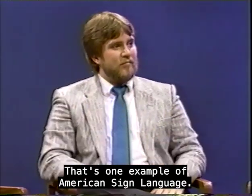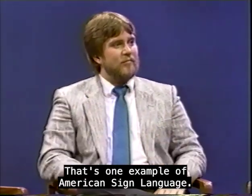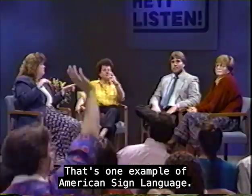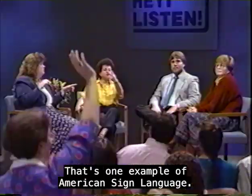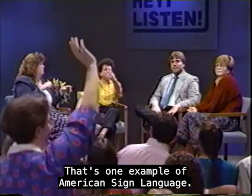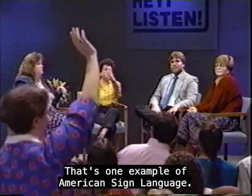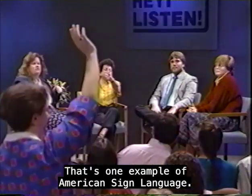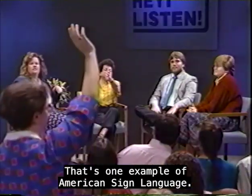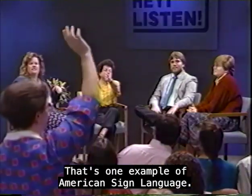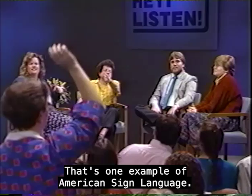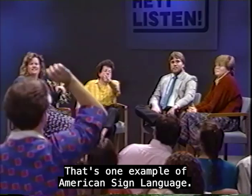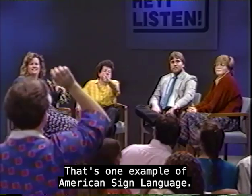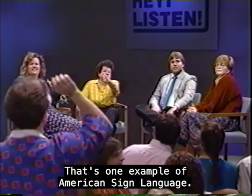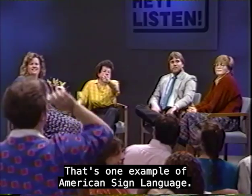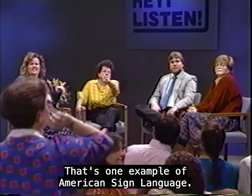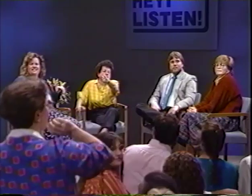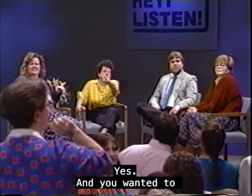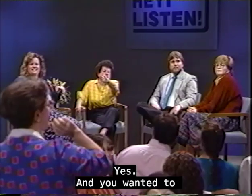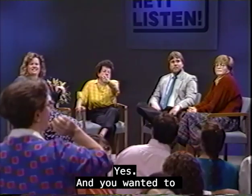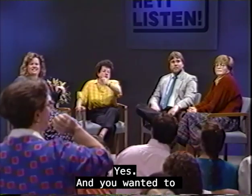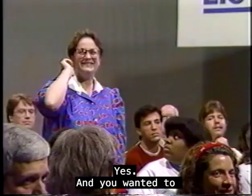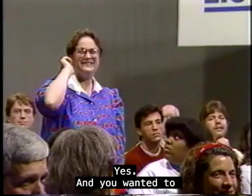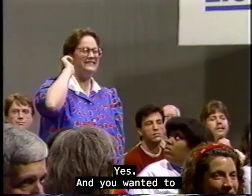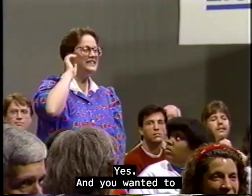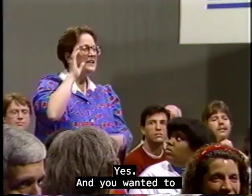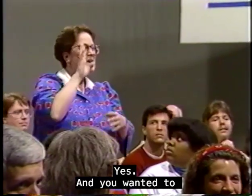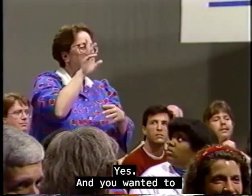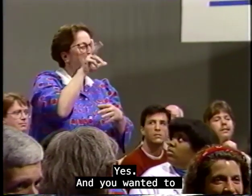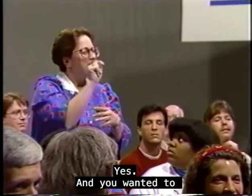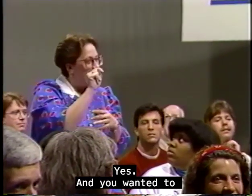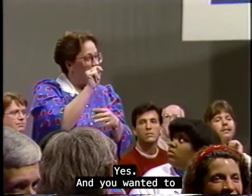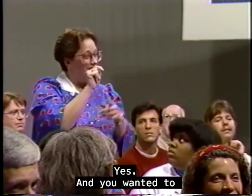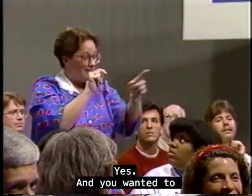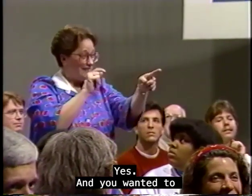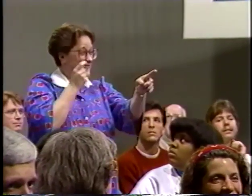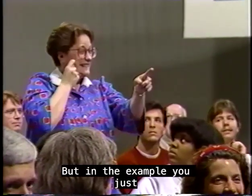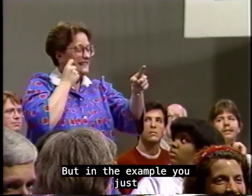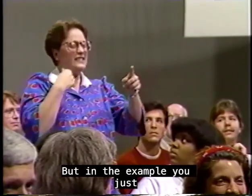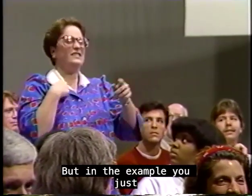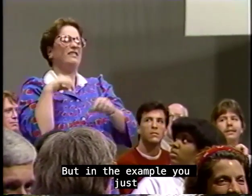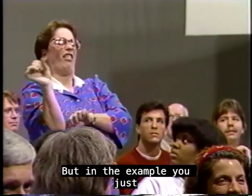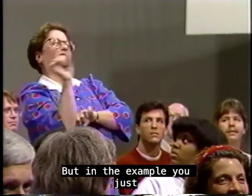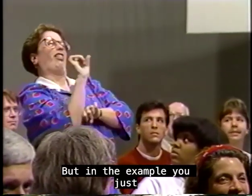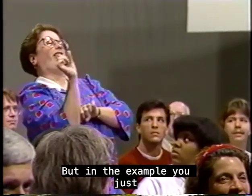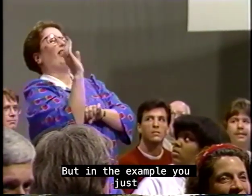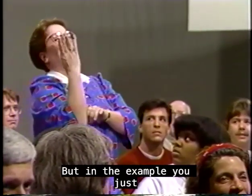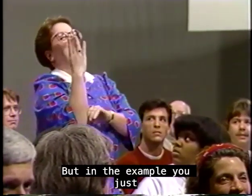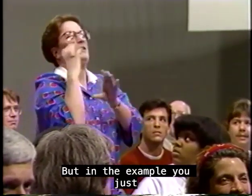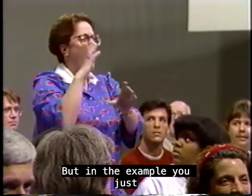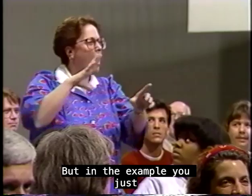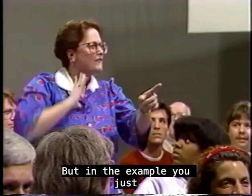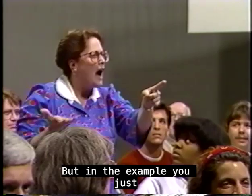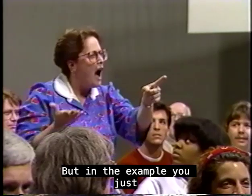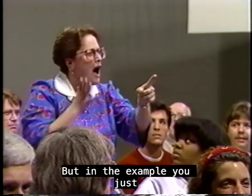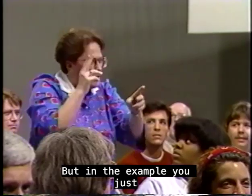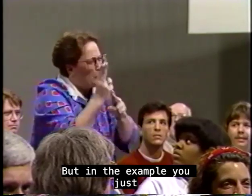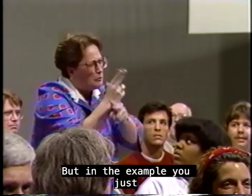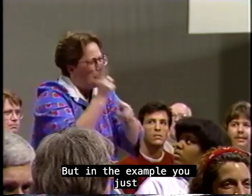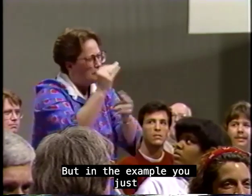example of American Sign Language. Yes, and you wanted to clarify? But in the example you just gave, driving blue car,